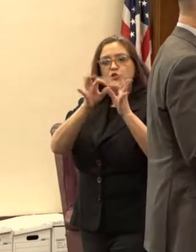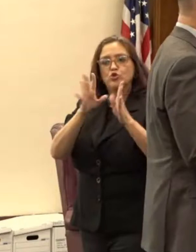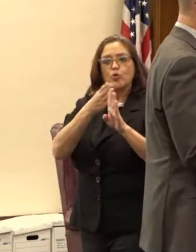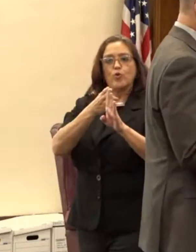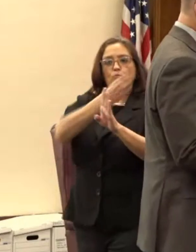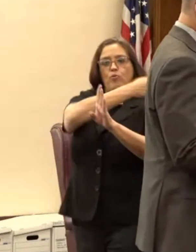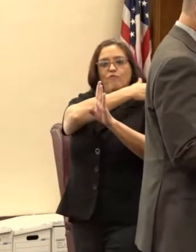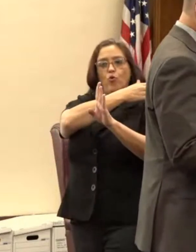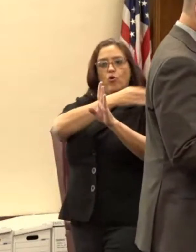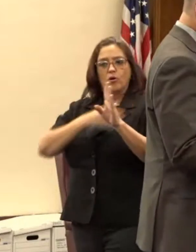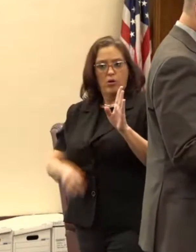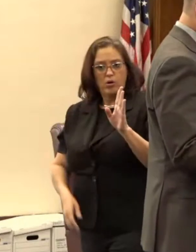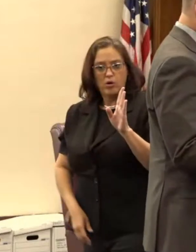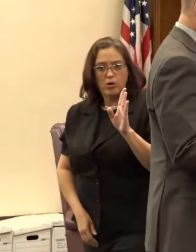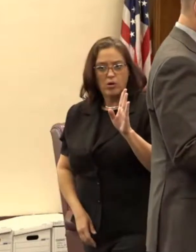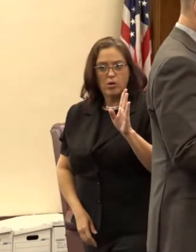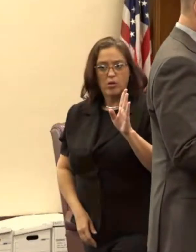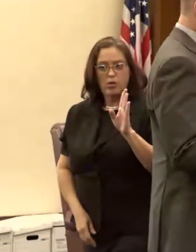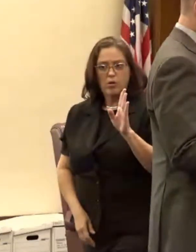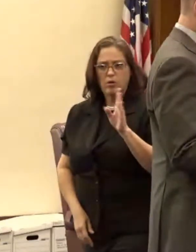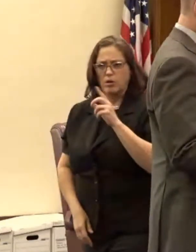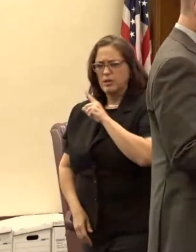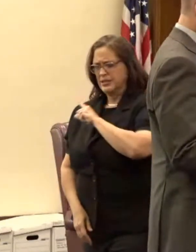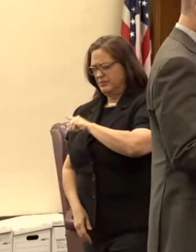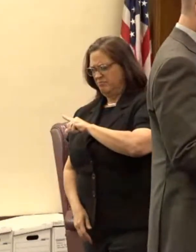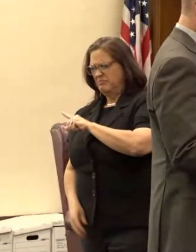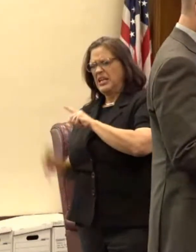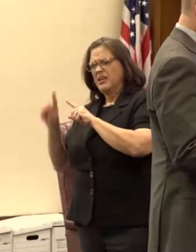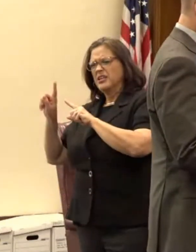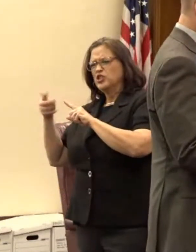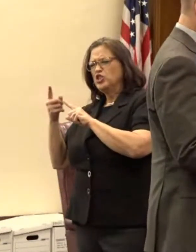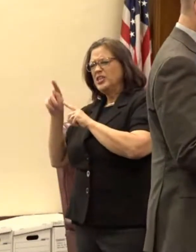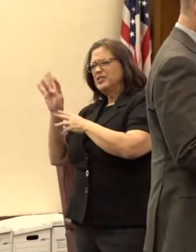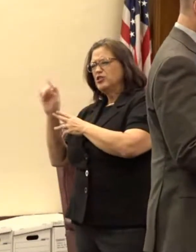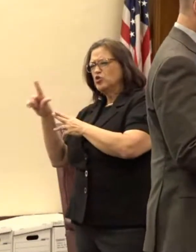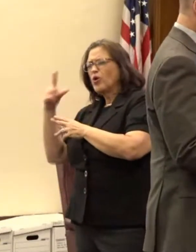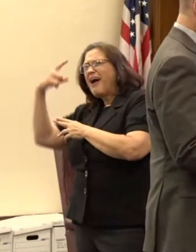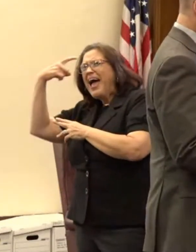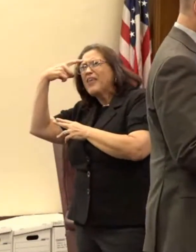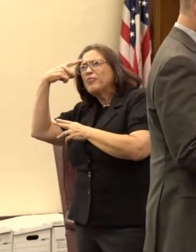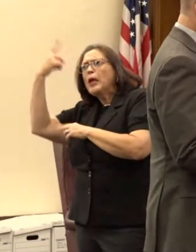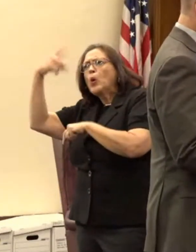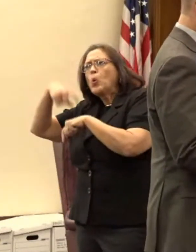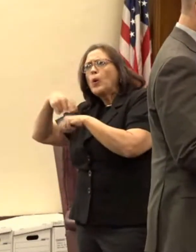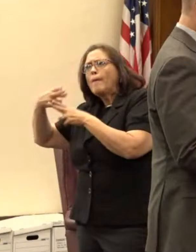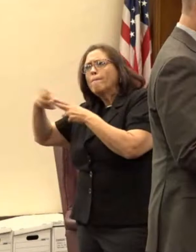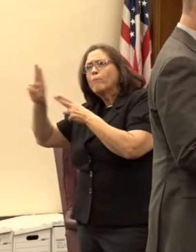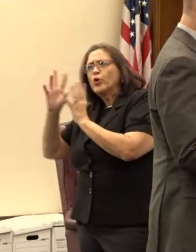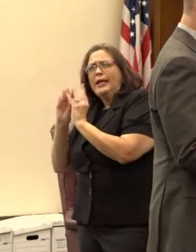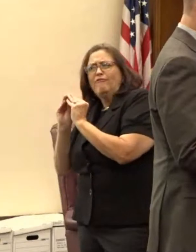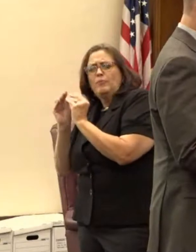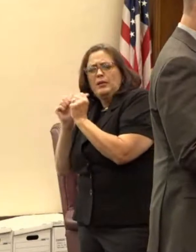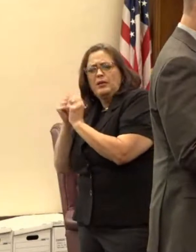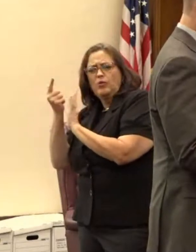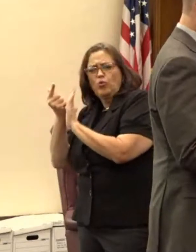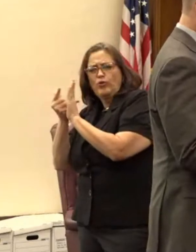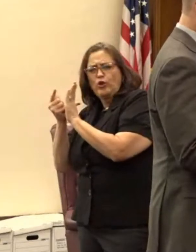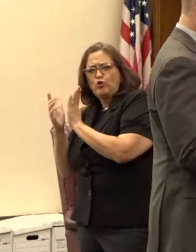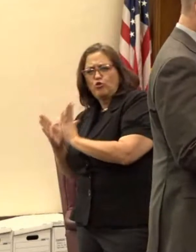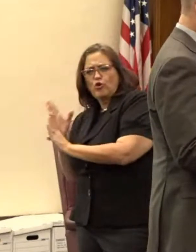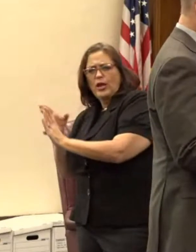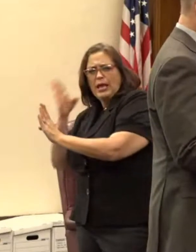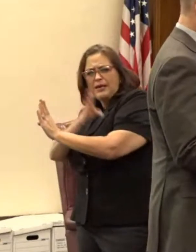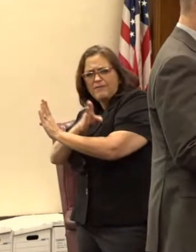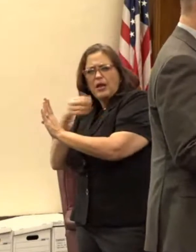Pretty much for the trial. I think there was a brief meeting with the attorney beforehand, and we did ask the judge